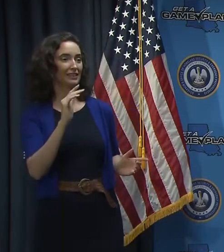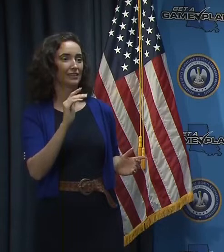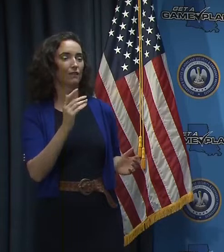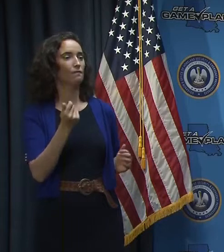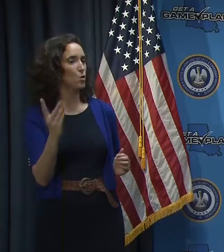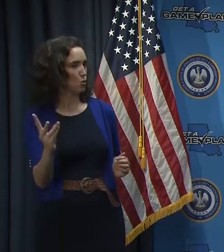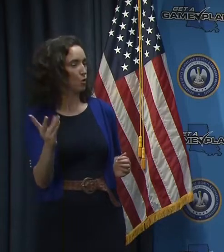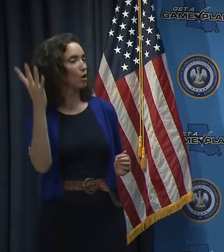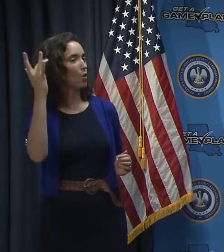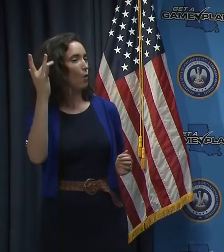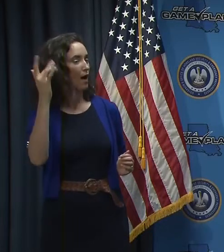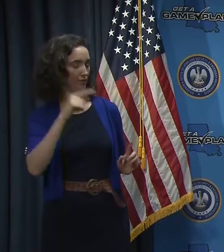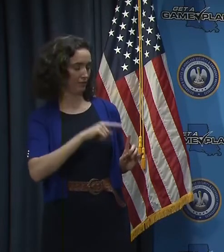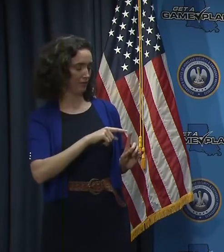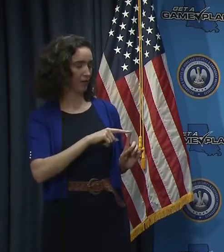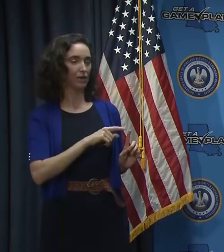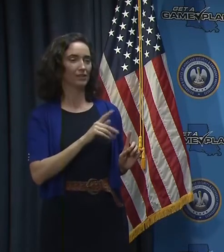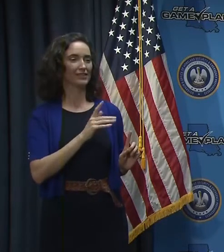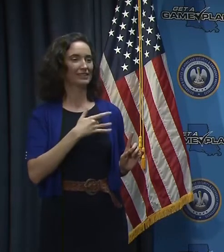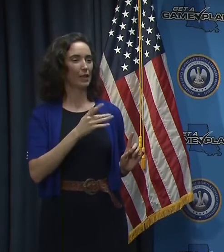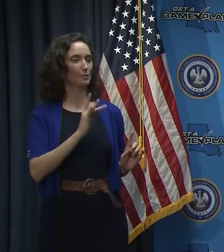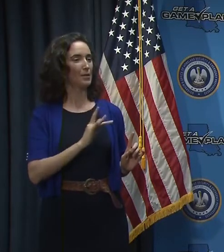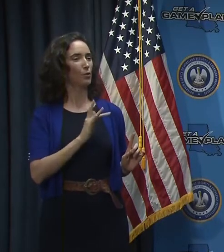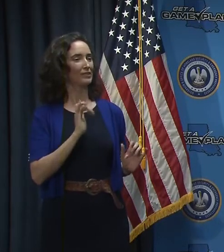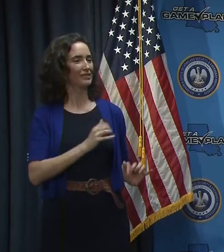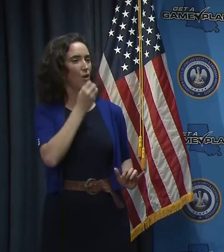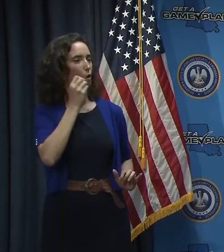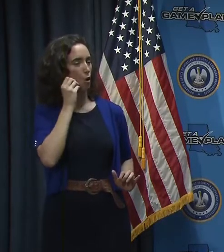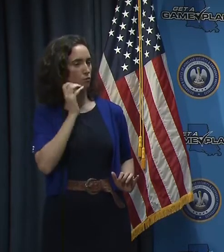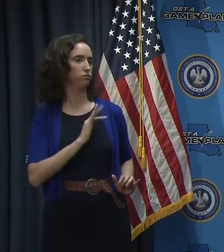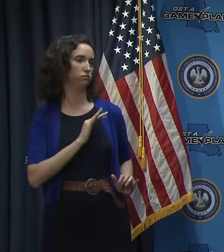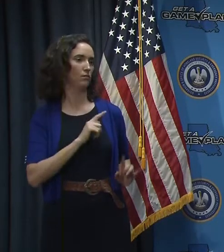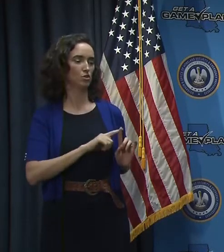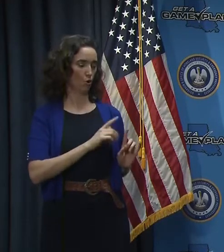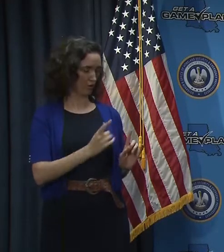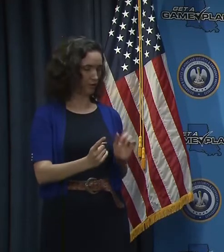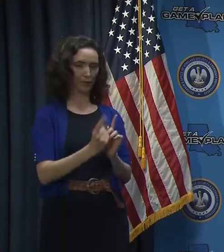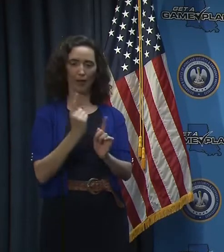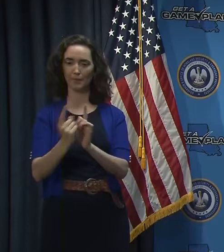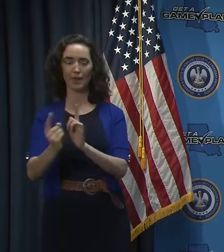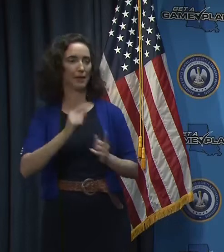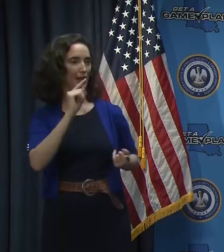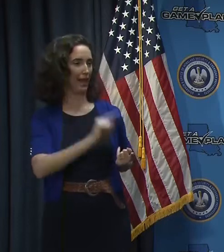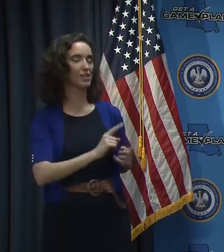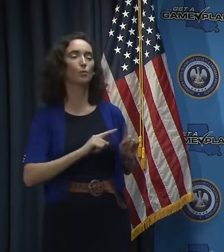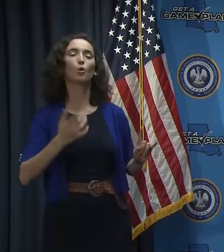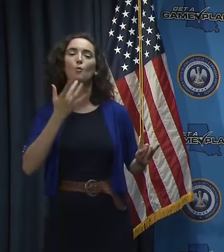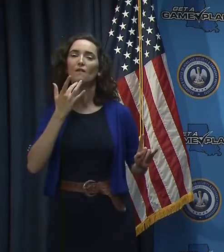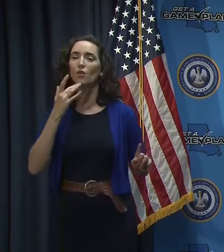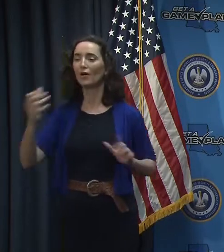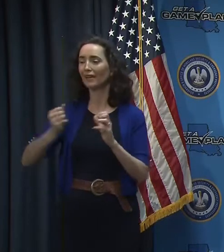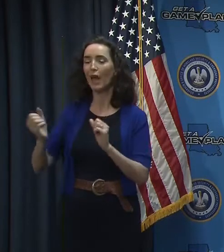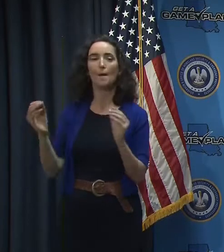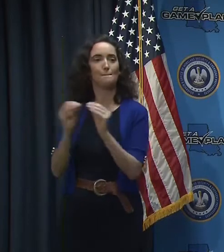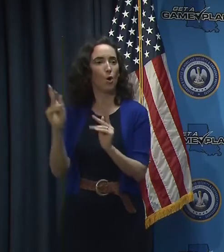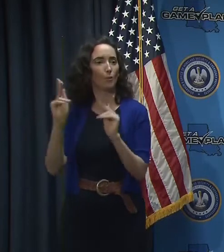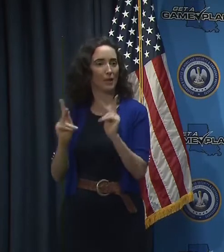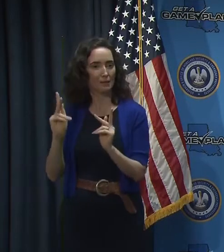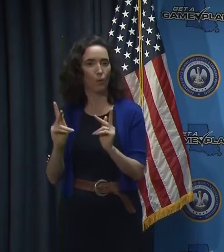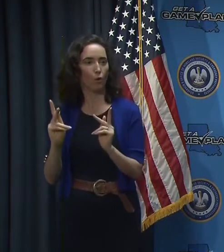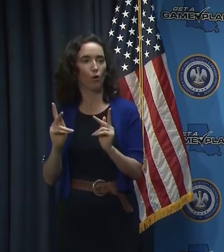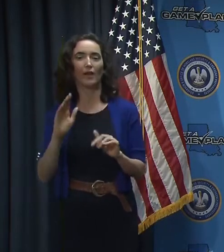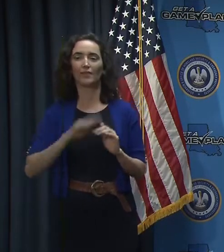may be that we need fewer people than we're estimating, but we'd rather overestimate and have too much supply than find ourselves unable to do